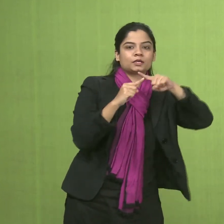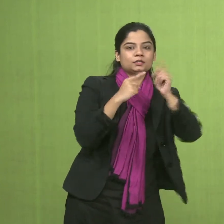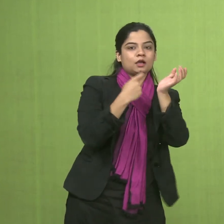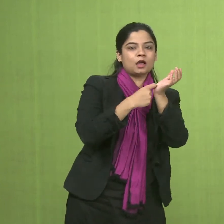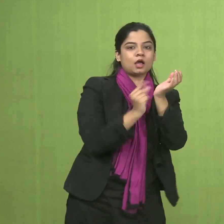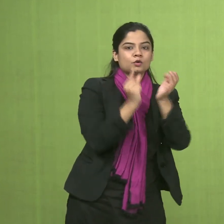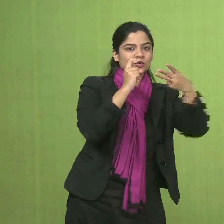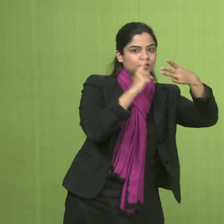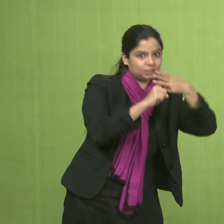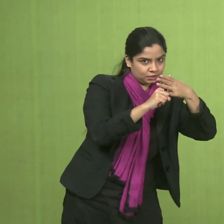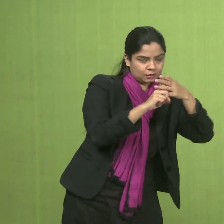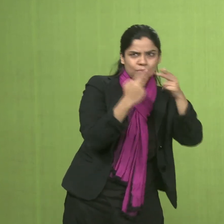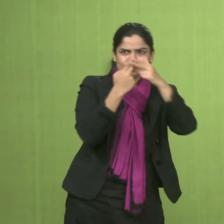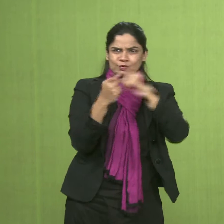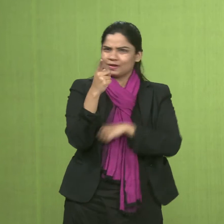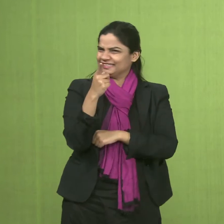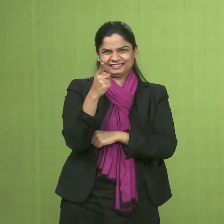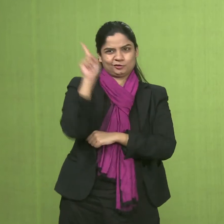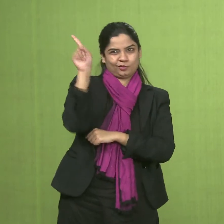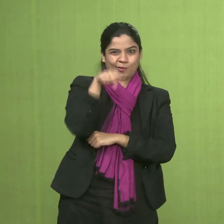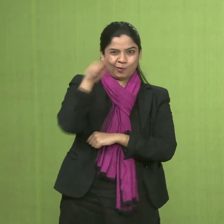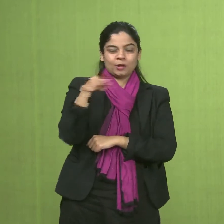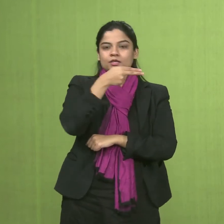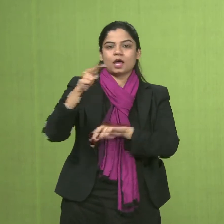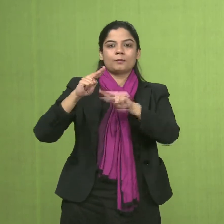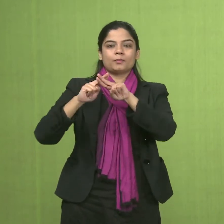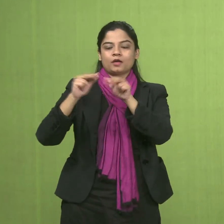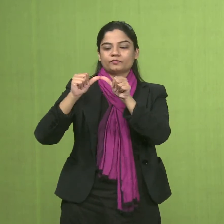the statement is true or the statement is false.